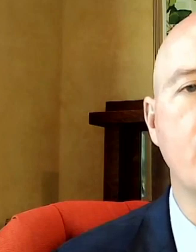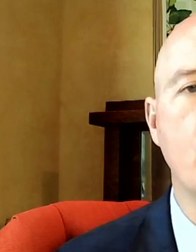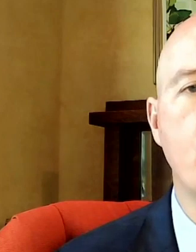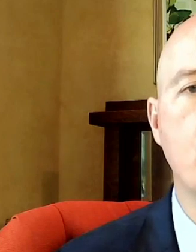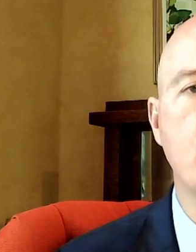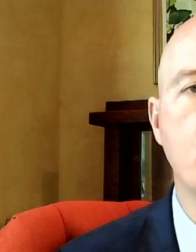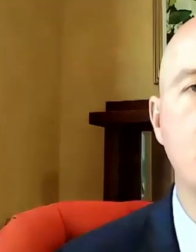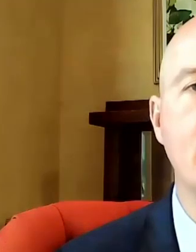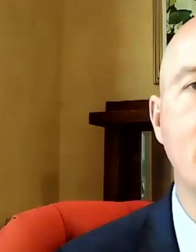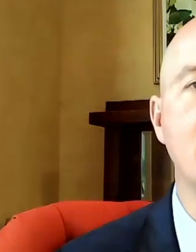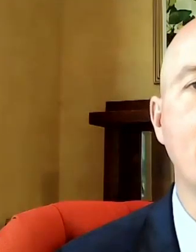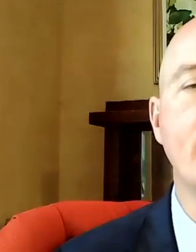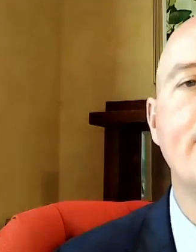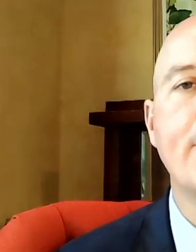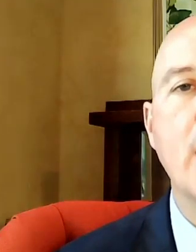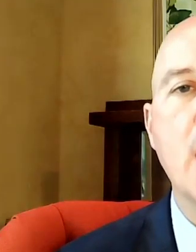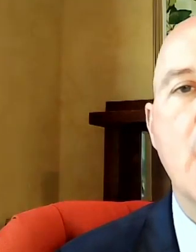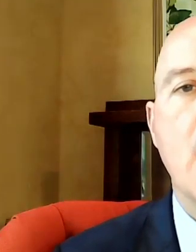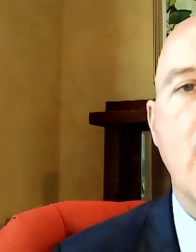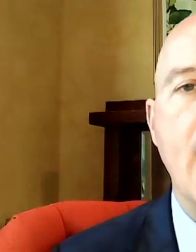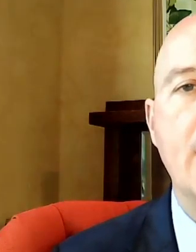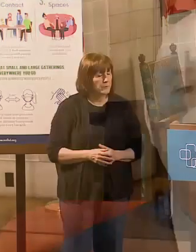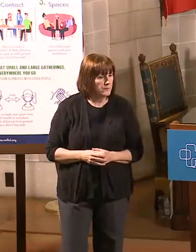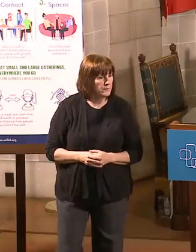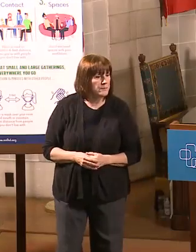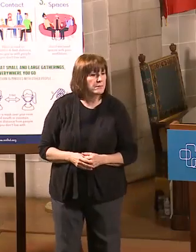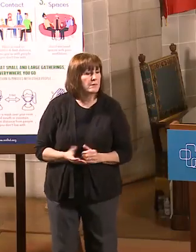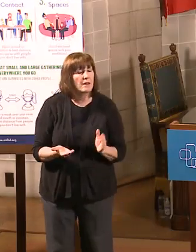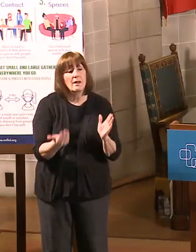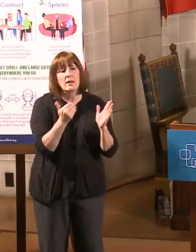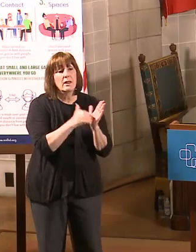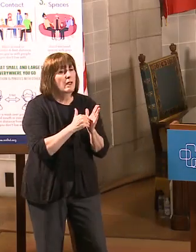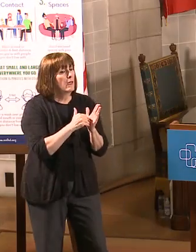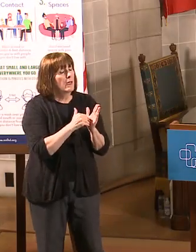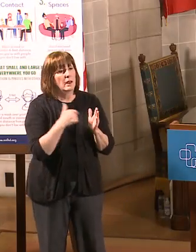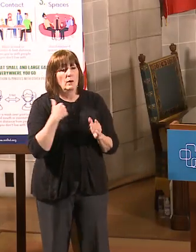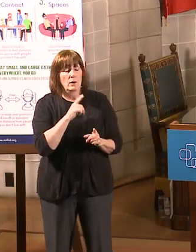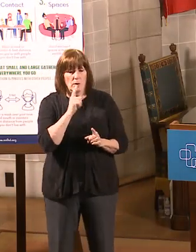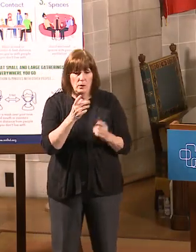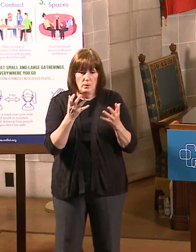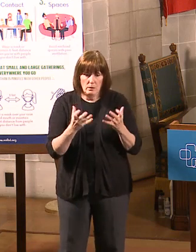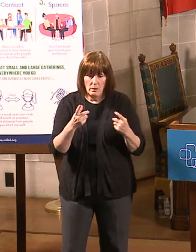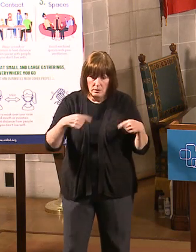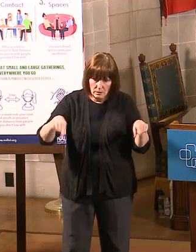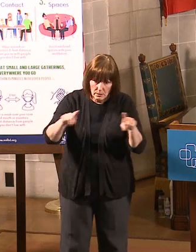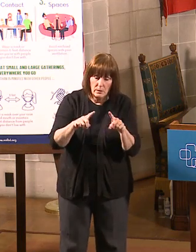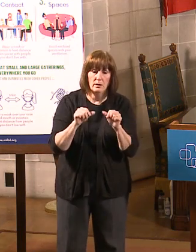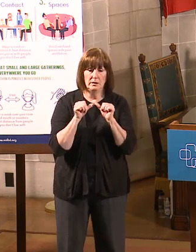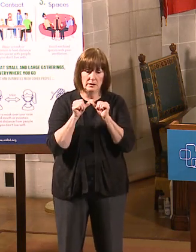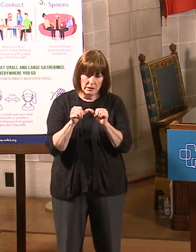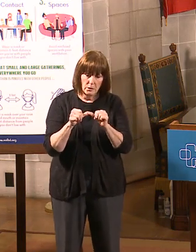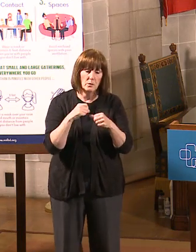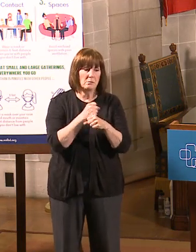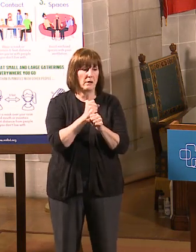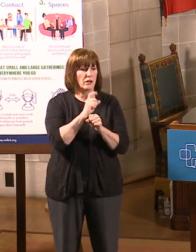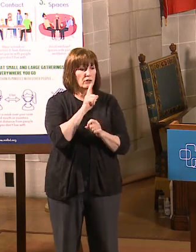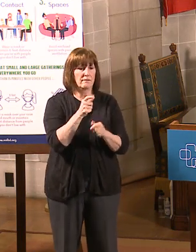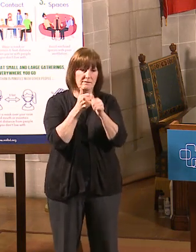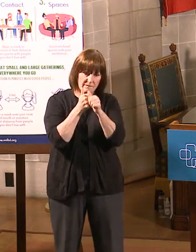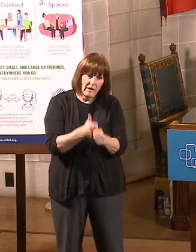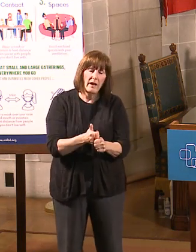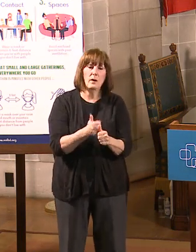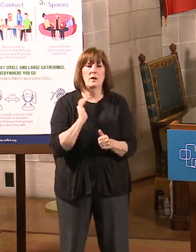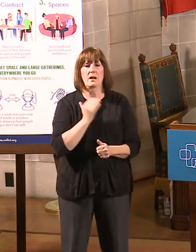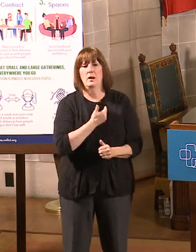hospital. So appreciate that summary. And again, what we really want folks to do is to continue to make sure that you're following all of our